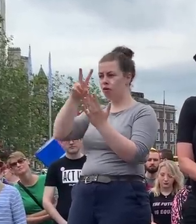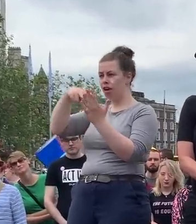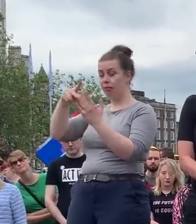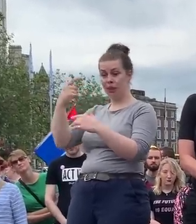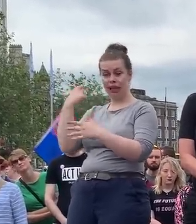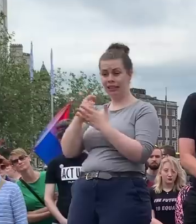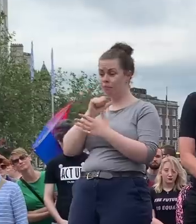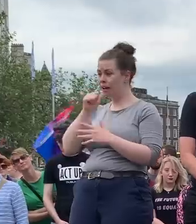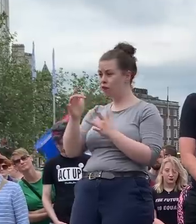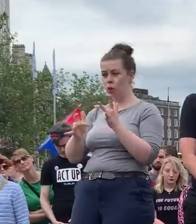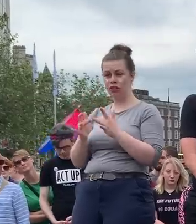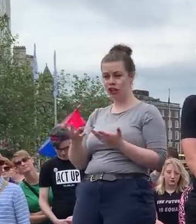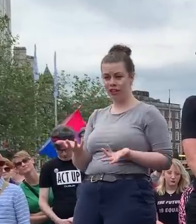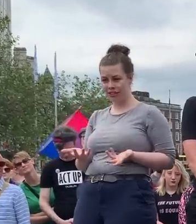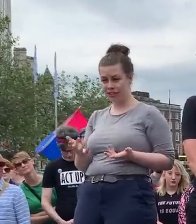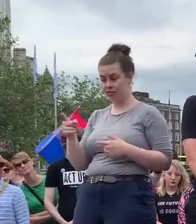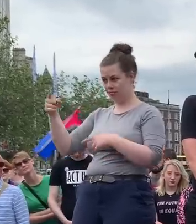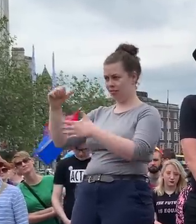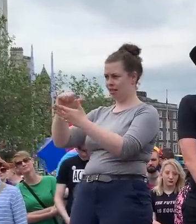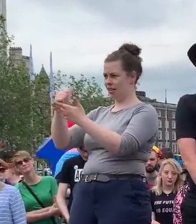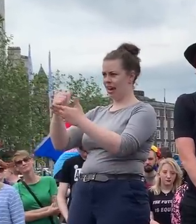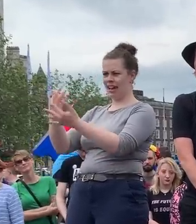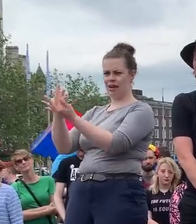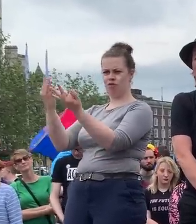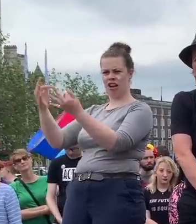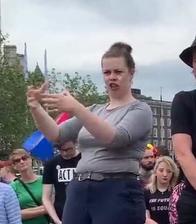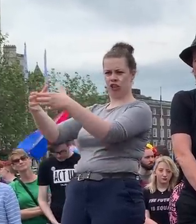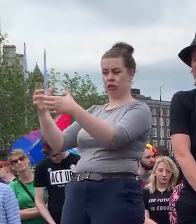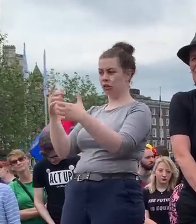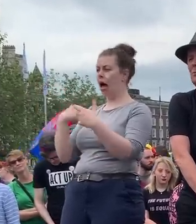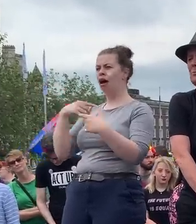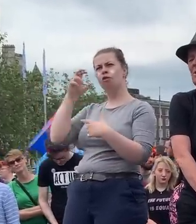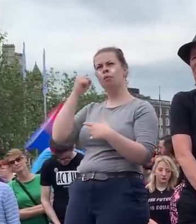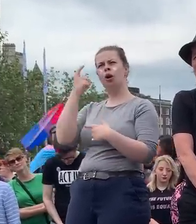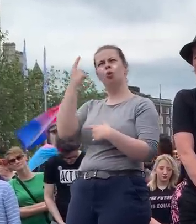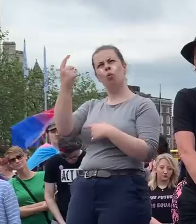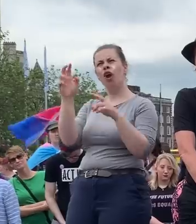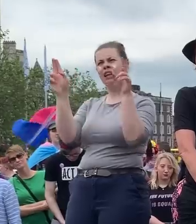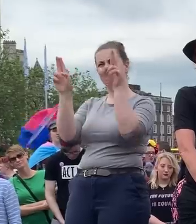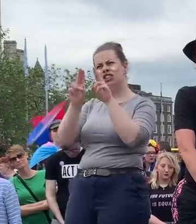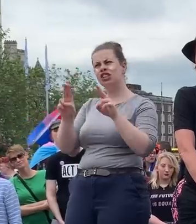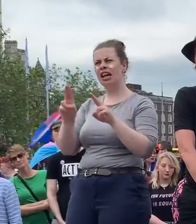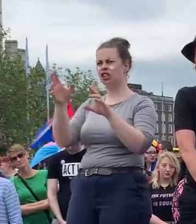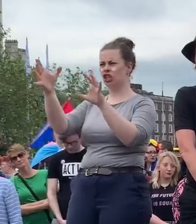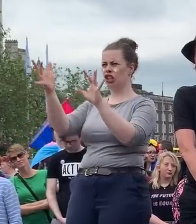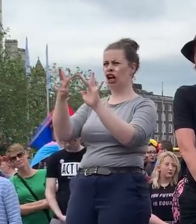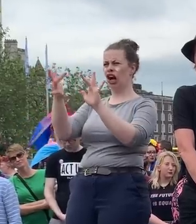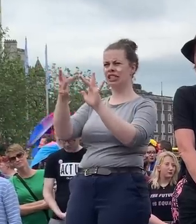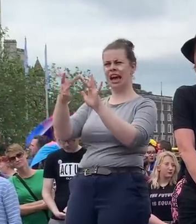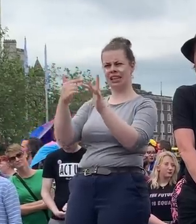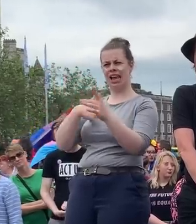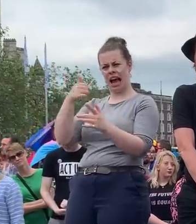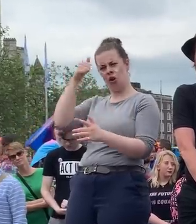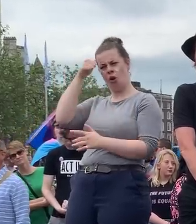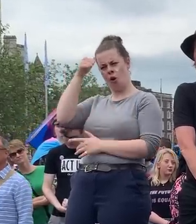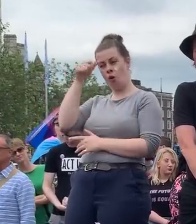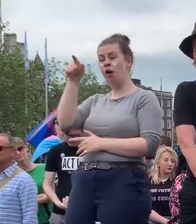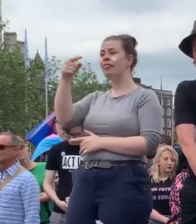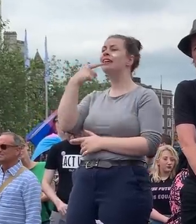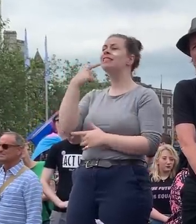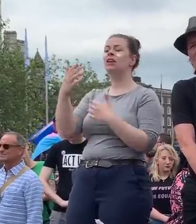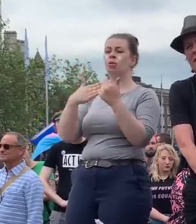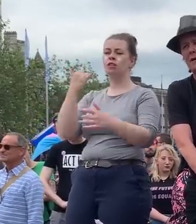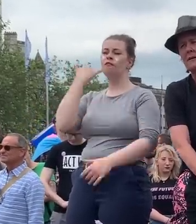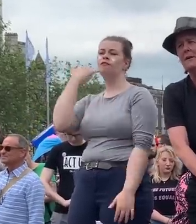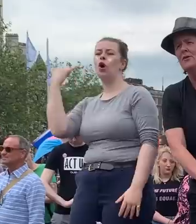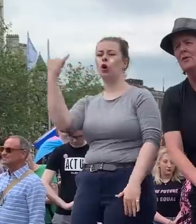internet. And I remember, like, we had one international contact in a Dublin Pride that I was involved in once, which involved making a phone call